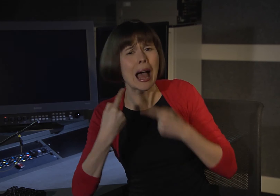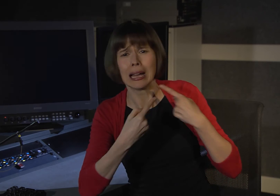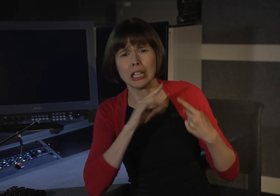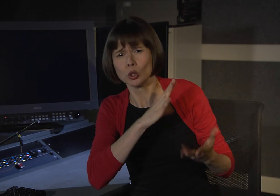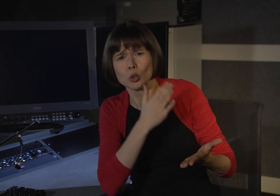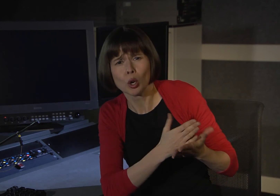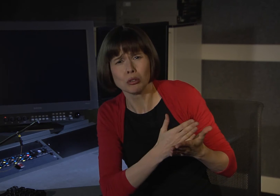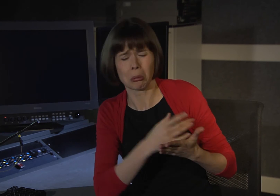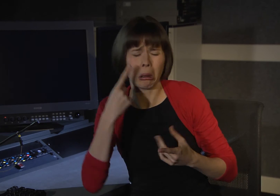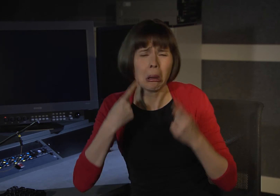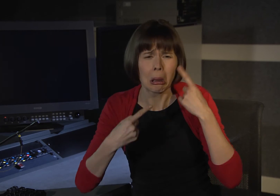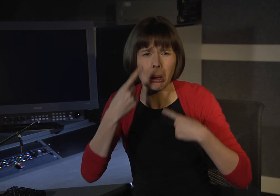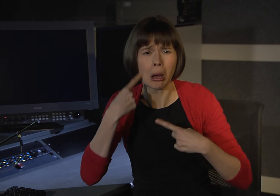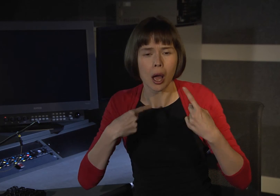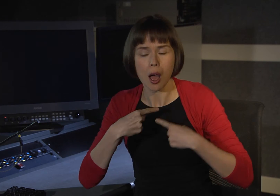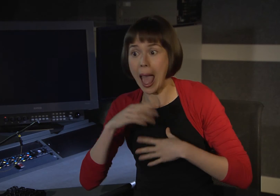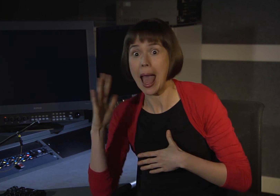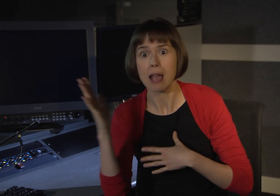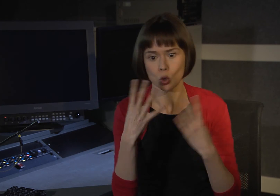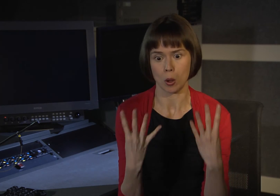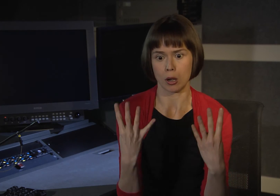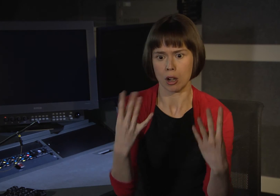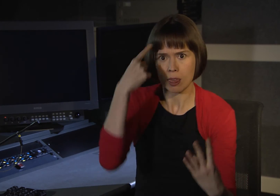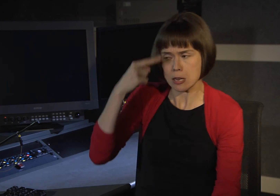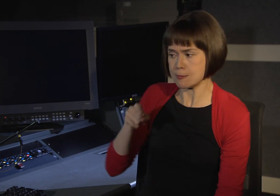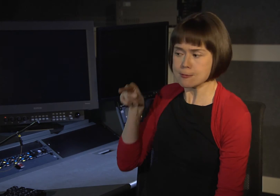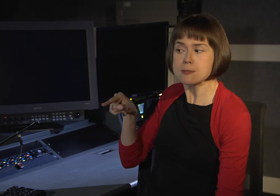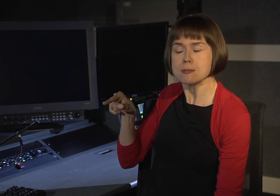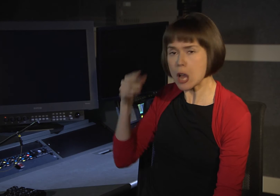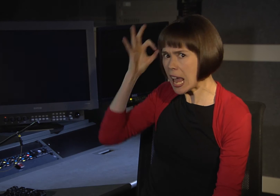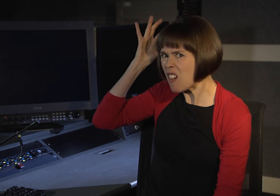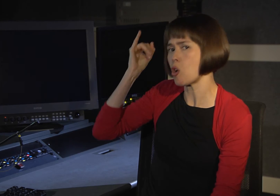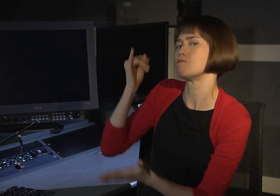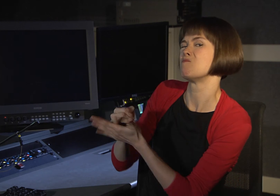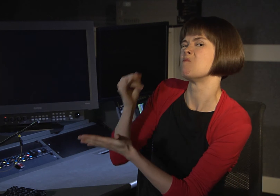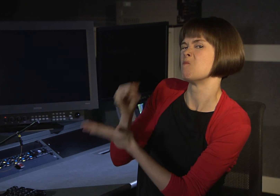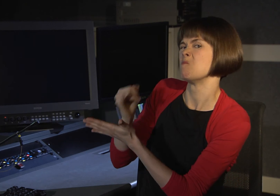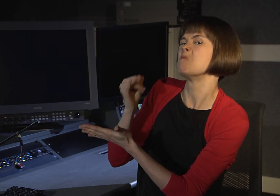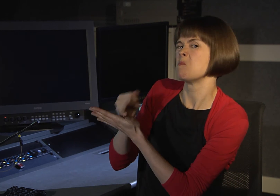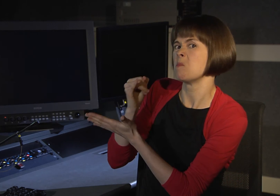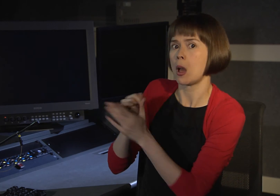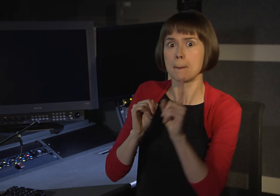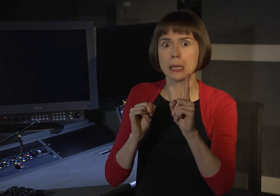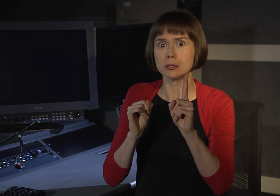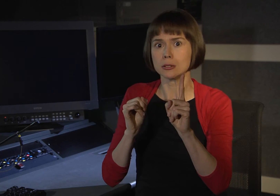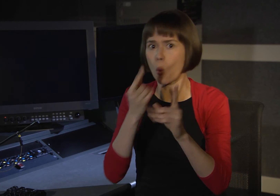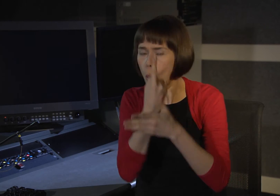can't believe this. She says it's not true. She gets extremely upset, but everyone in the church thinks, Hero is guilty.